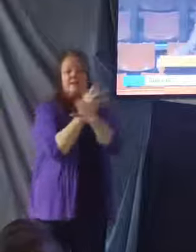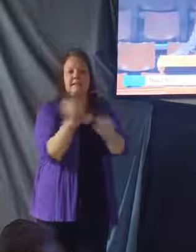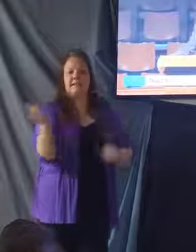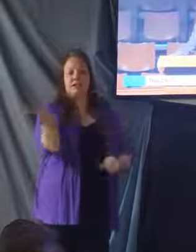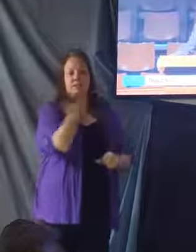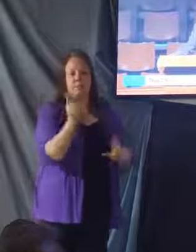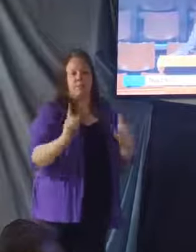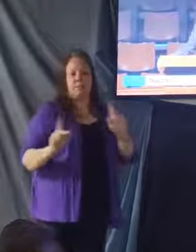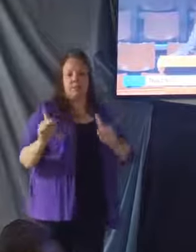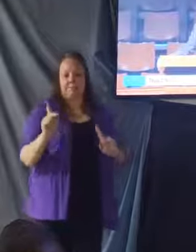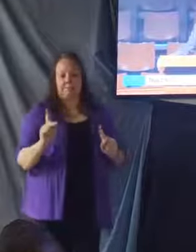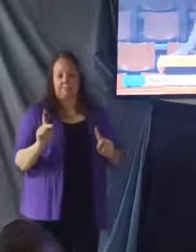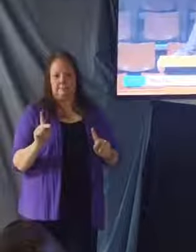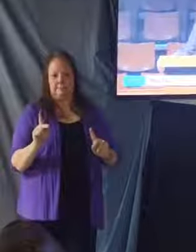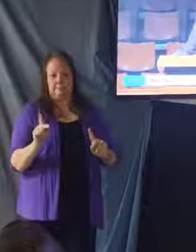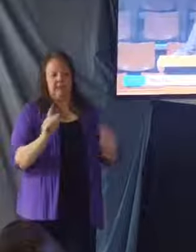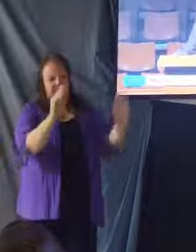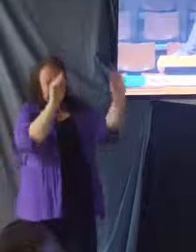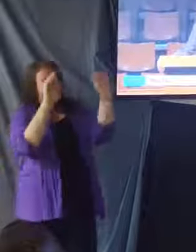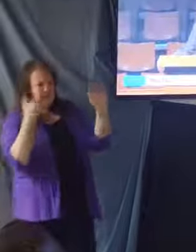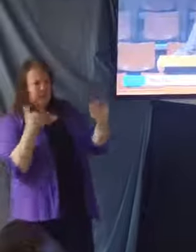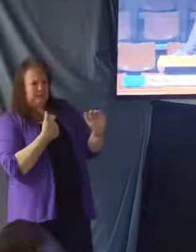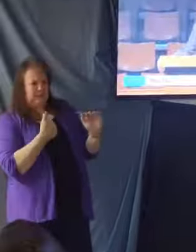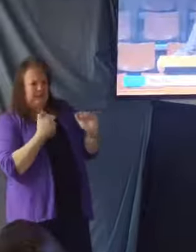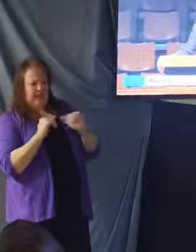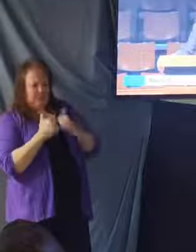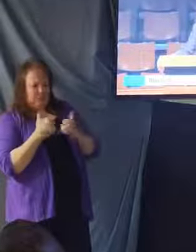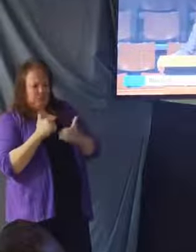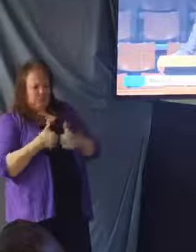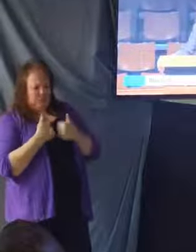all men. And it's teaching us how to live.